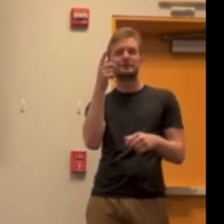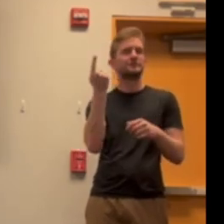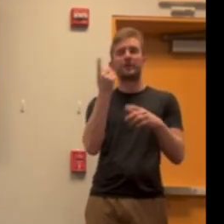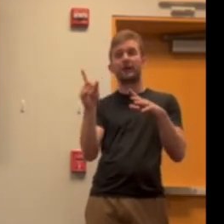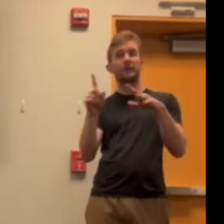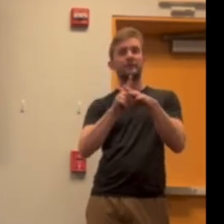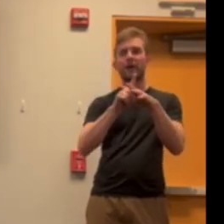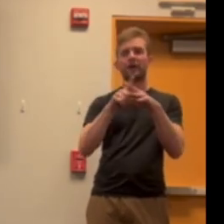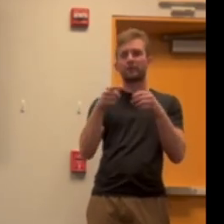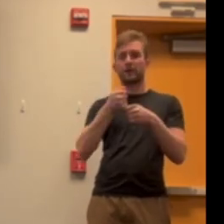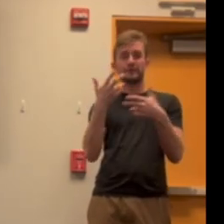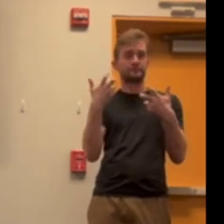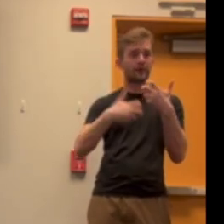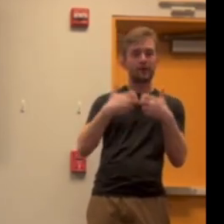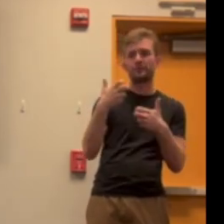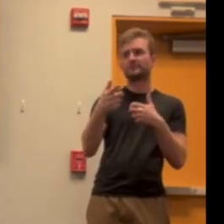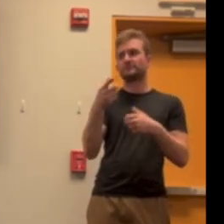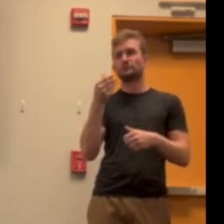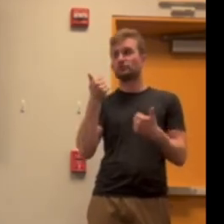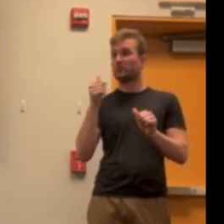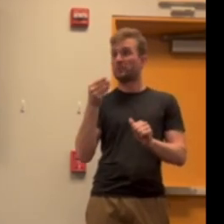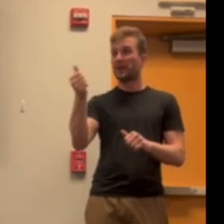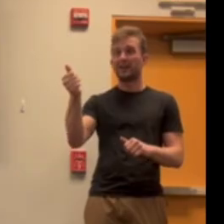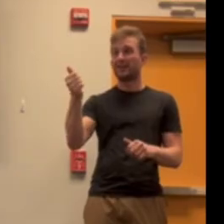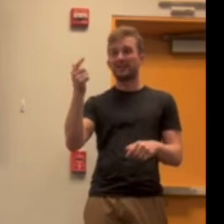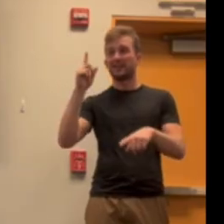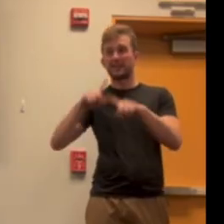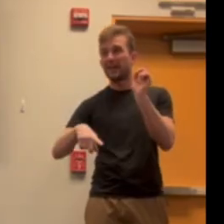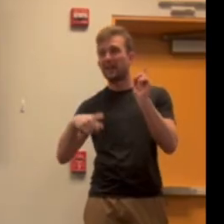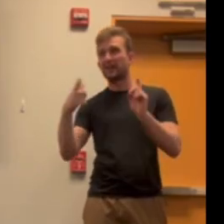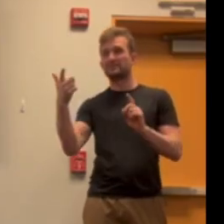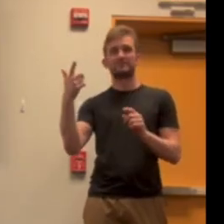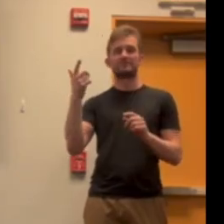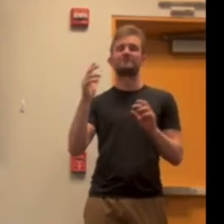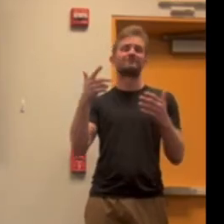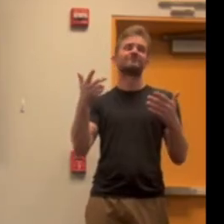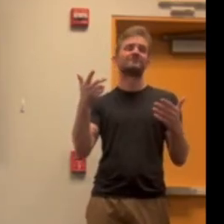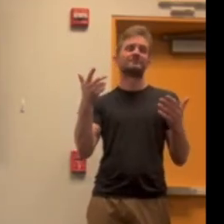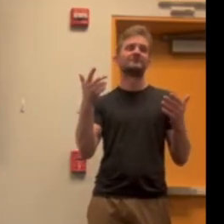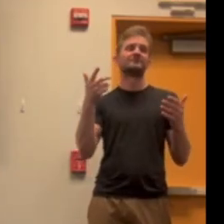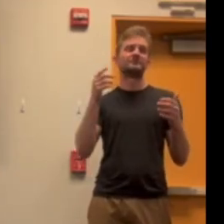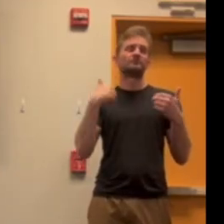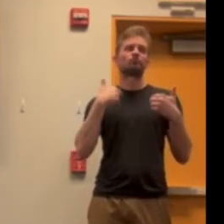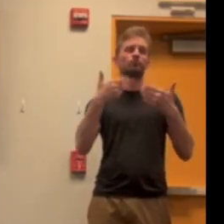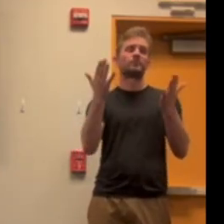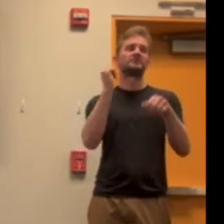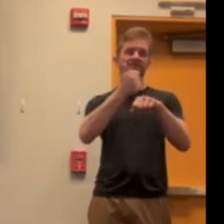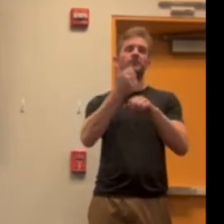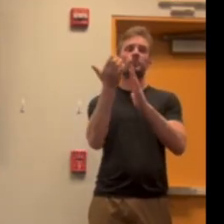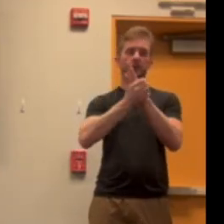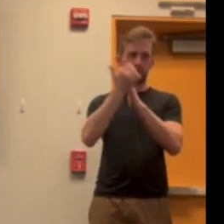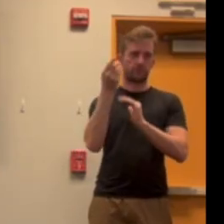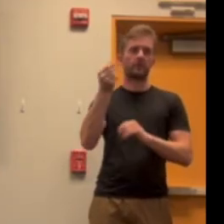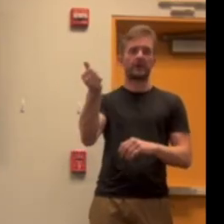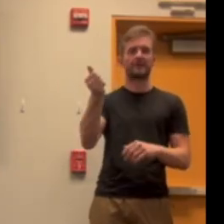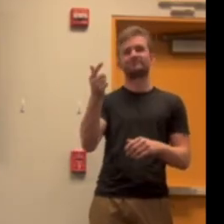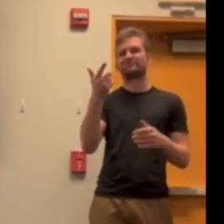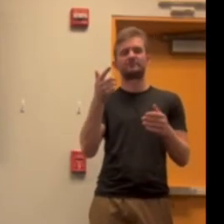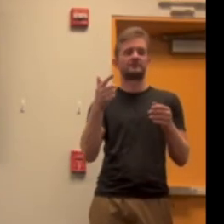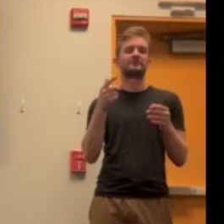just set it on auto pay and forget about it for a long time. So keep monitoring it as best you can. Auto pay is a great